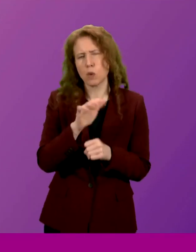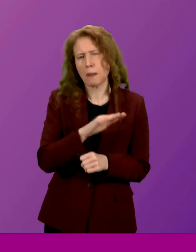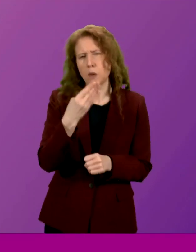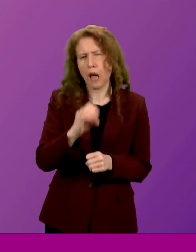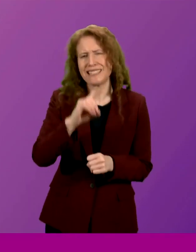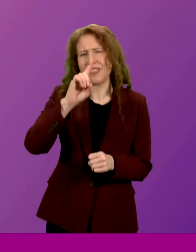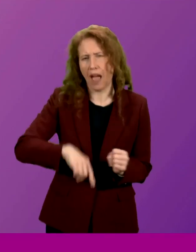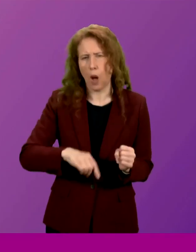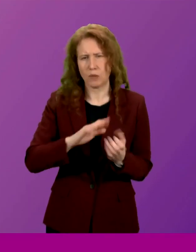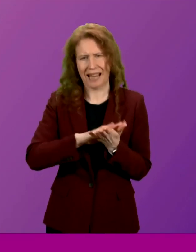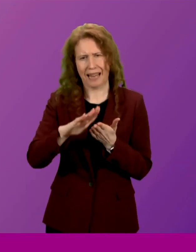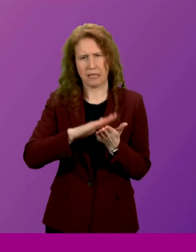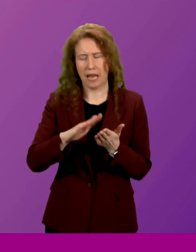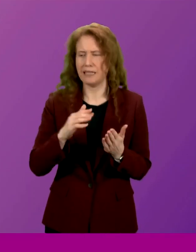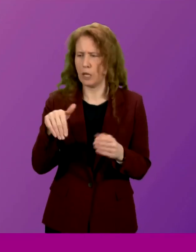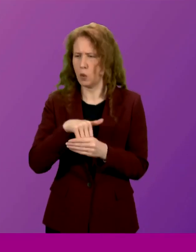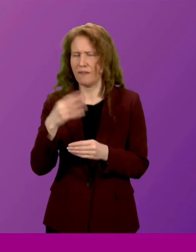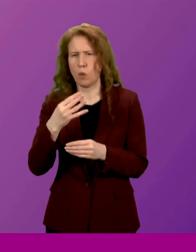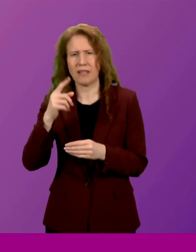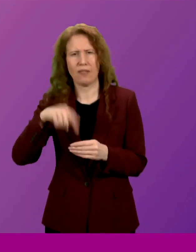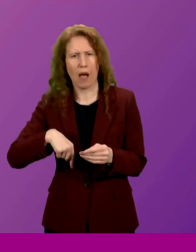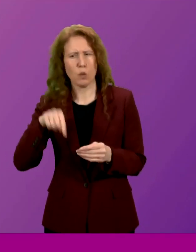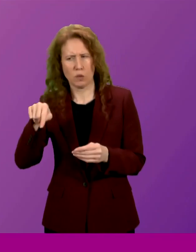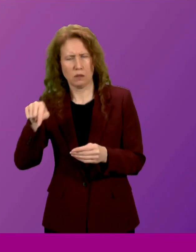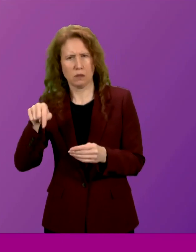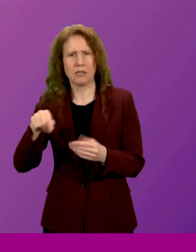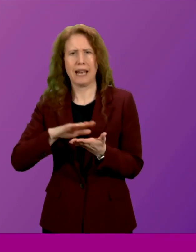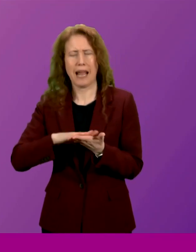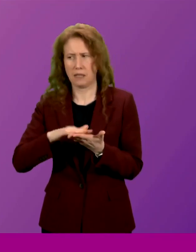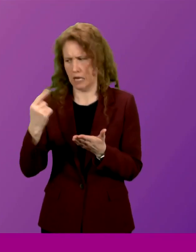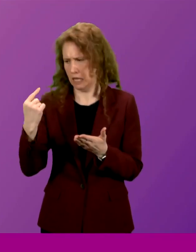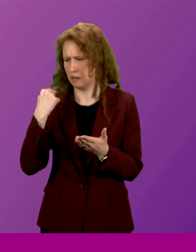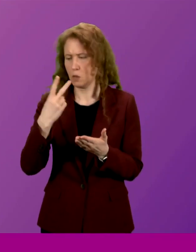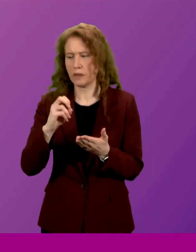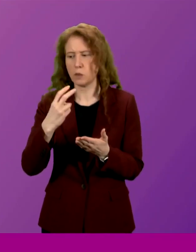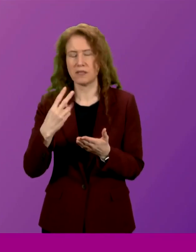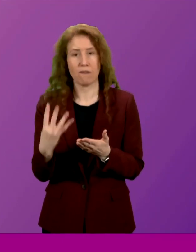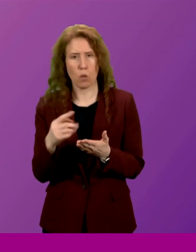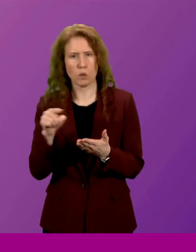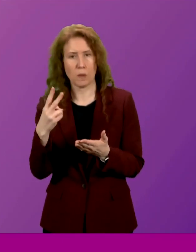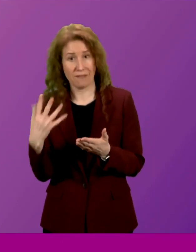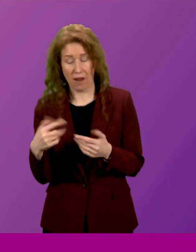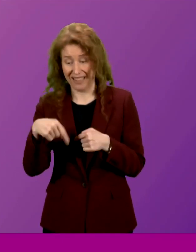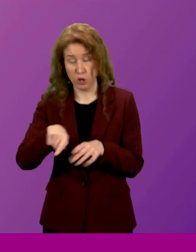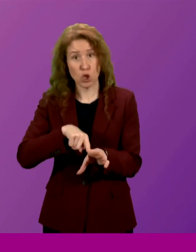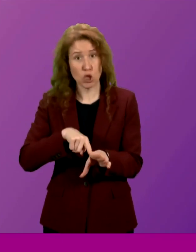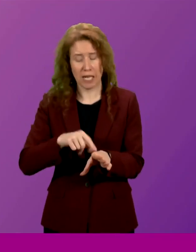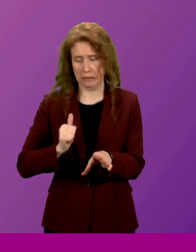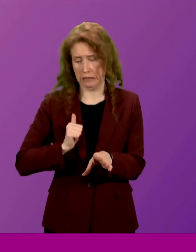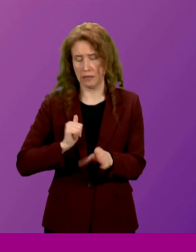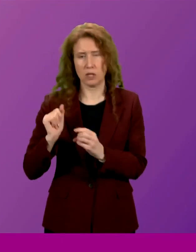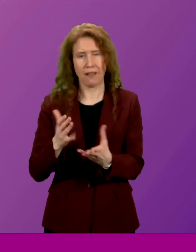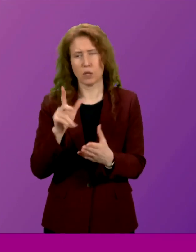hectares to date, including 14,860 hectares in 24-25, and this year we're on track to deliver more